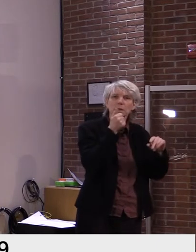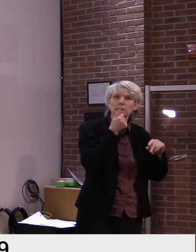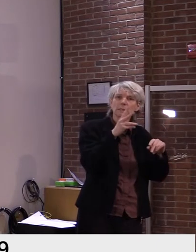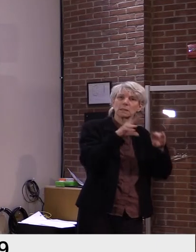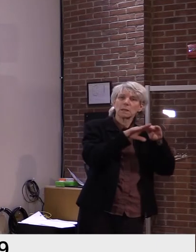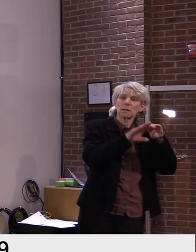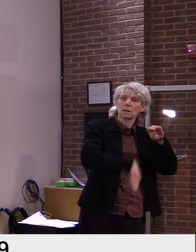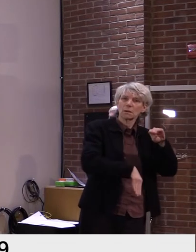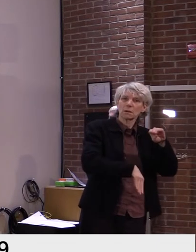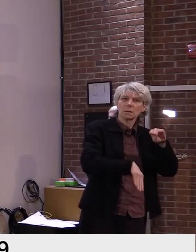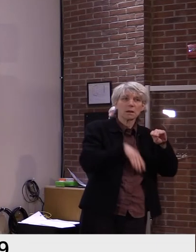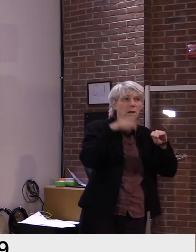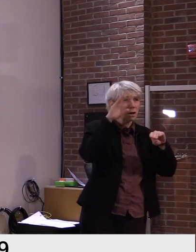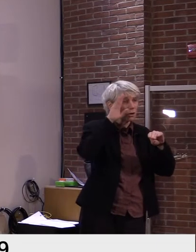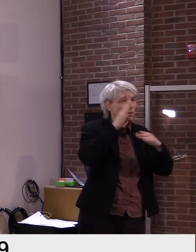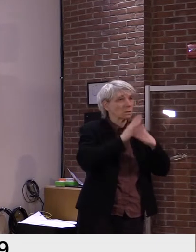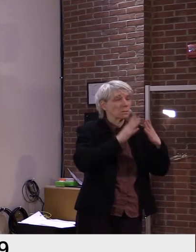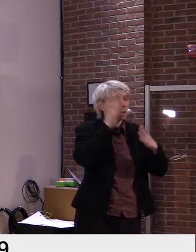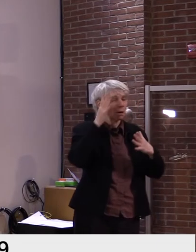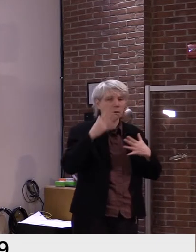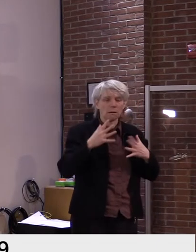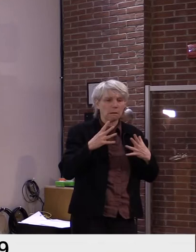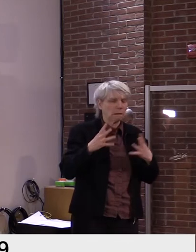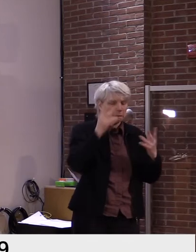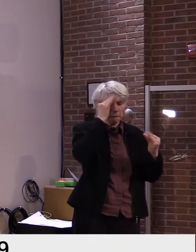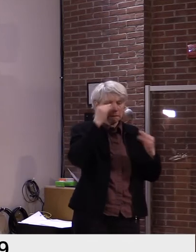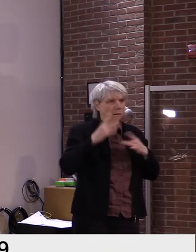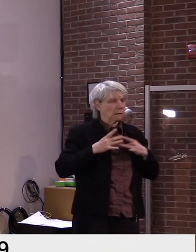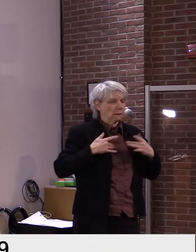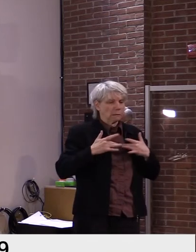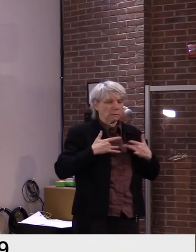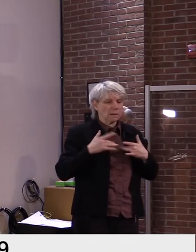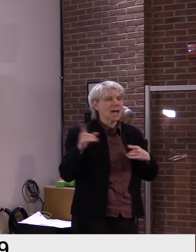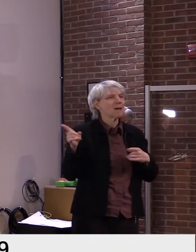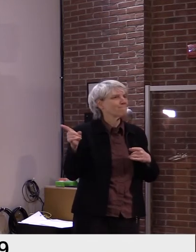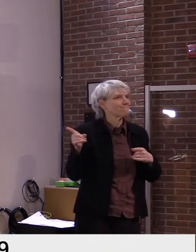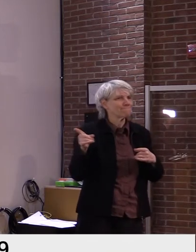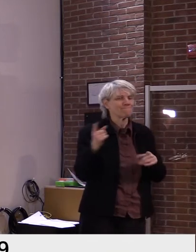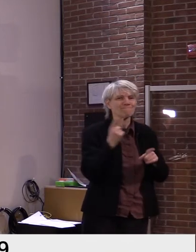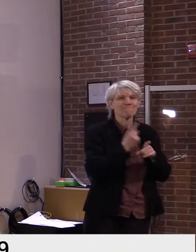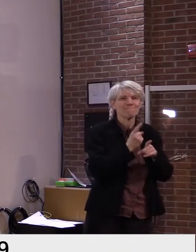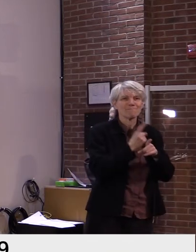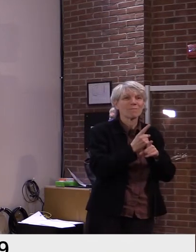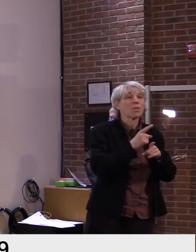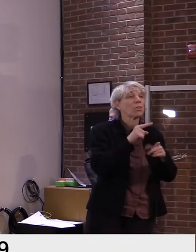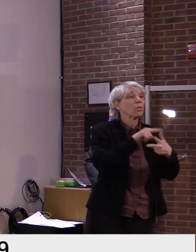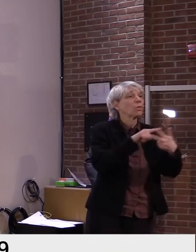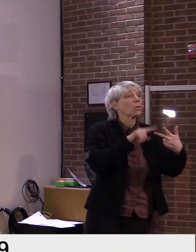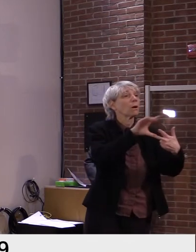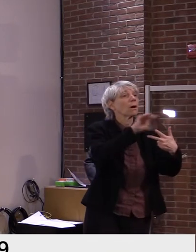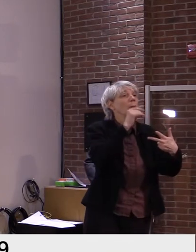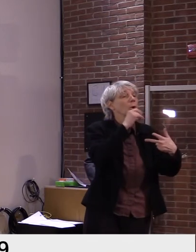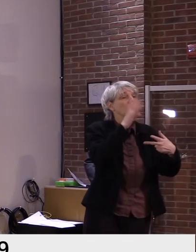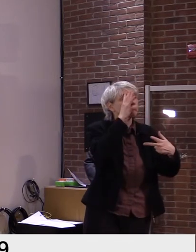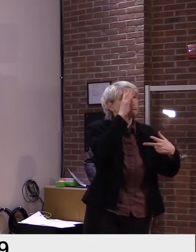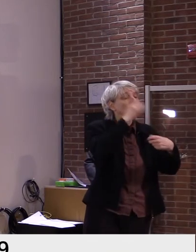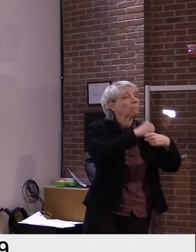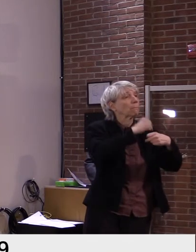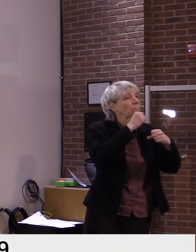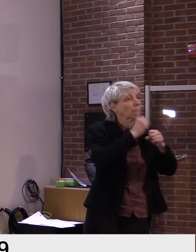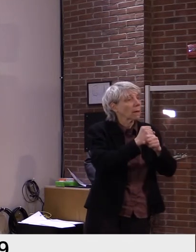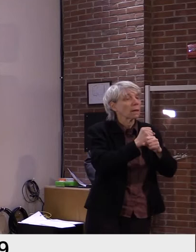or chromosomal. Yeah, they just haven't gone through the trials yet. The FDA and